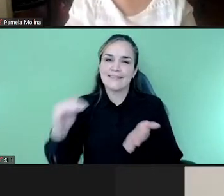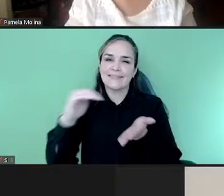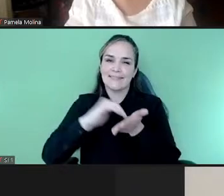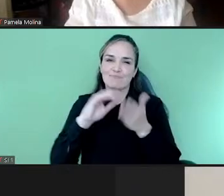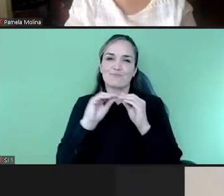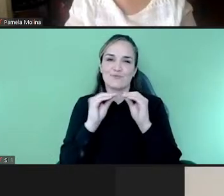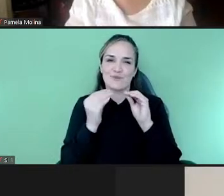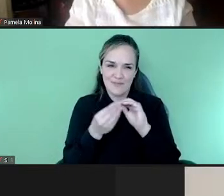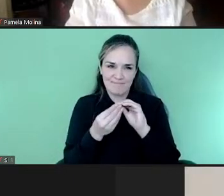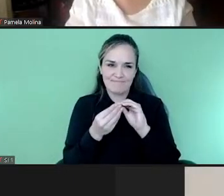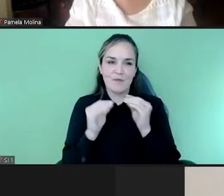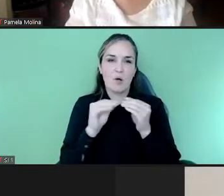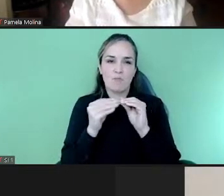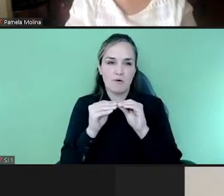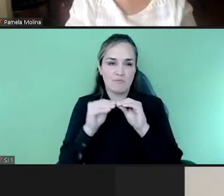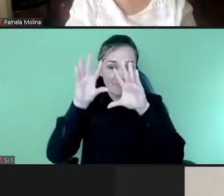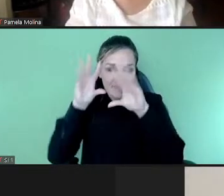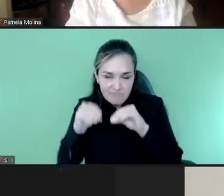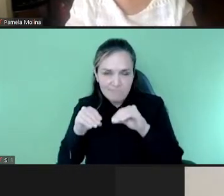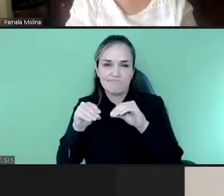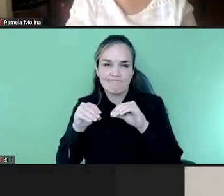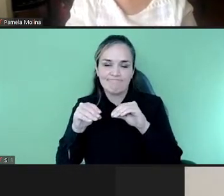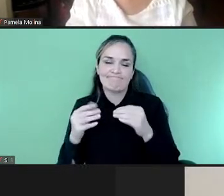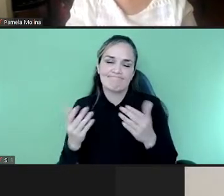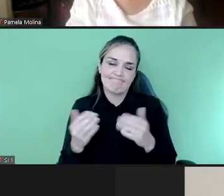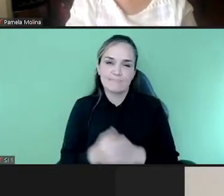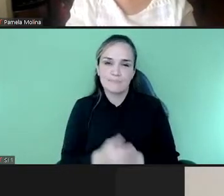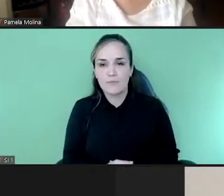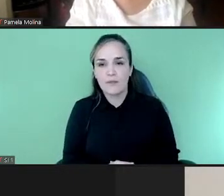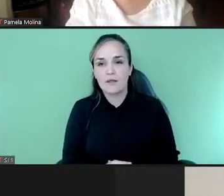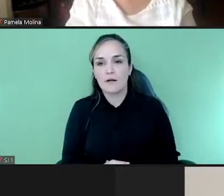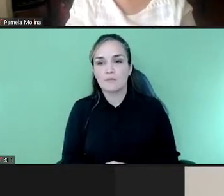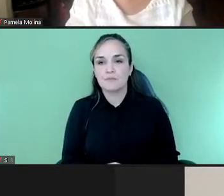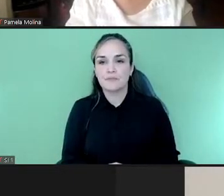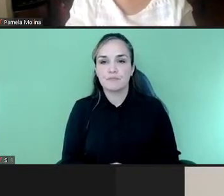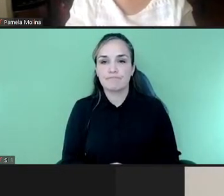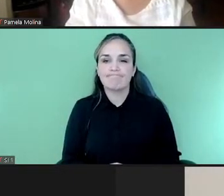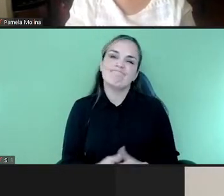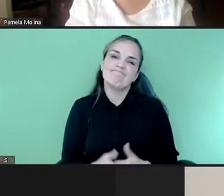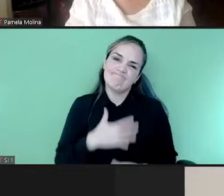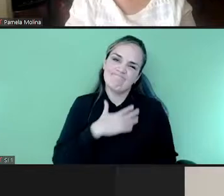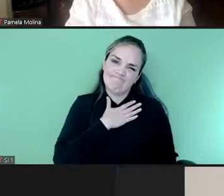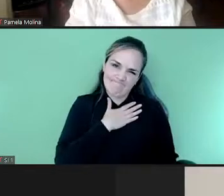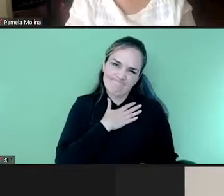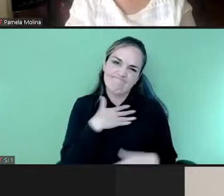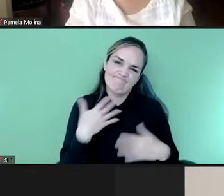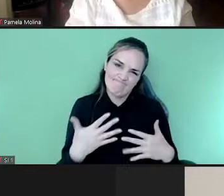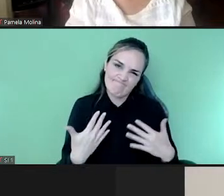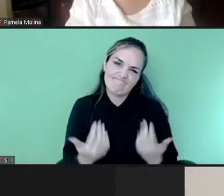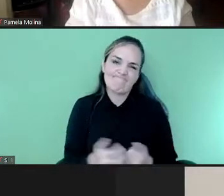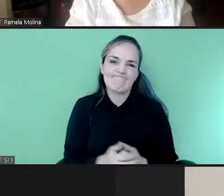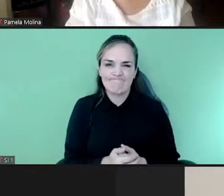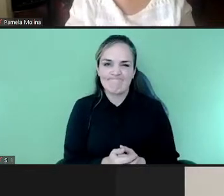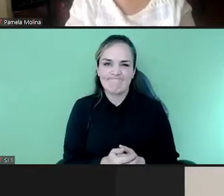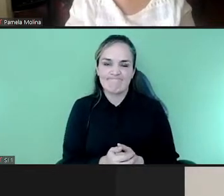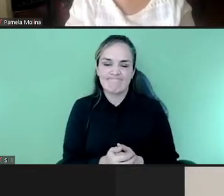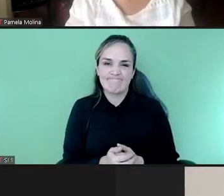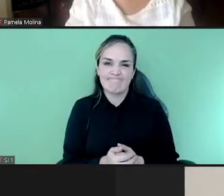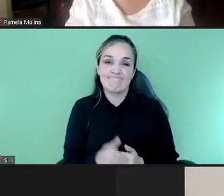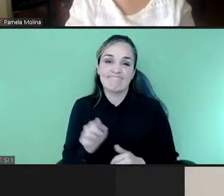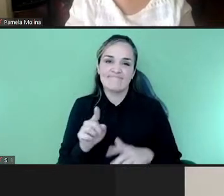has connection problems and so unfortunately we need to